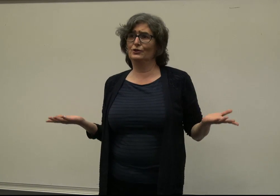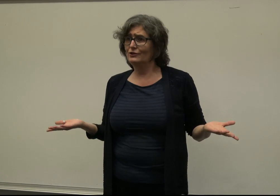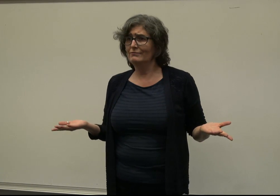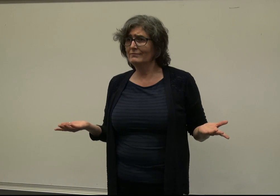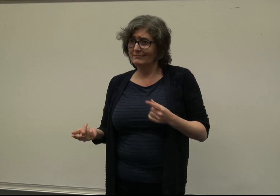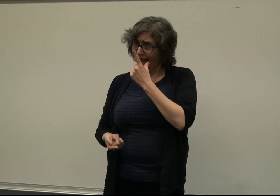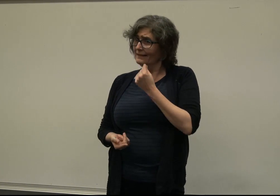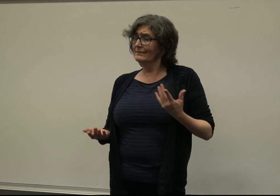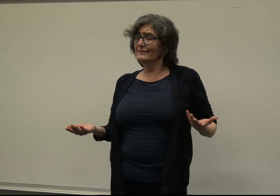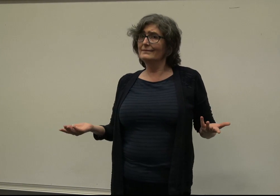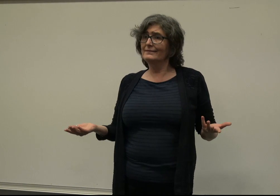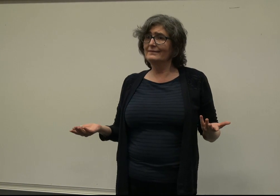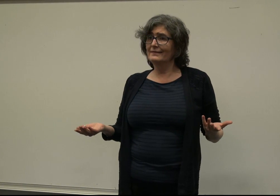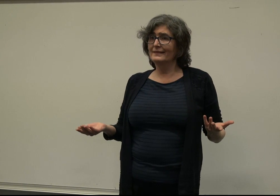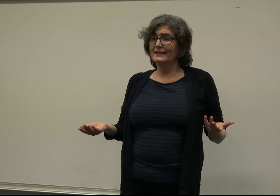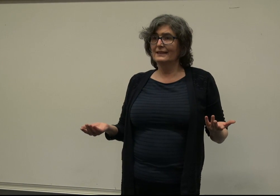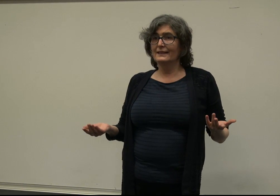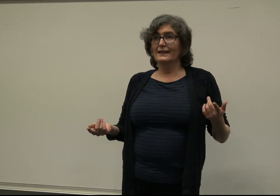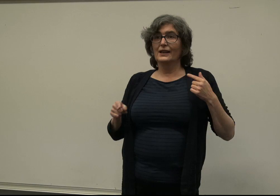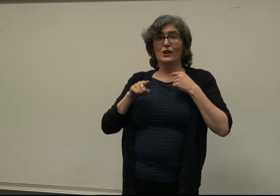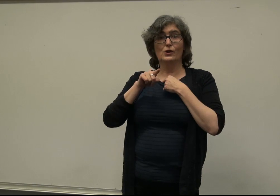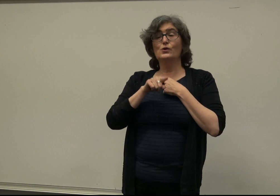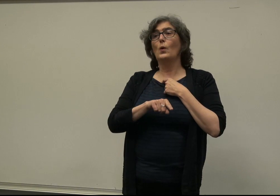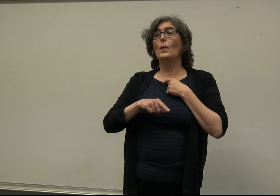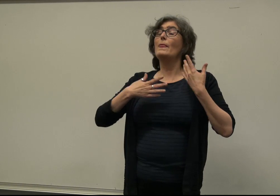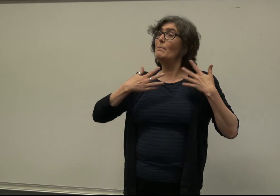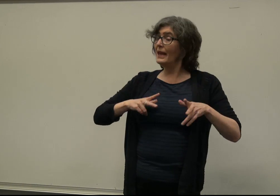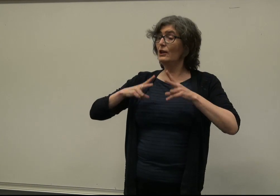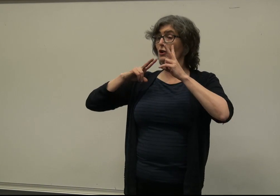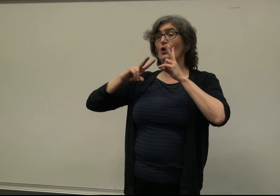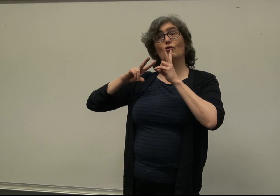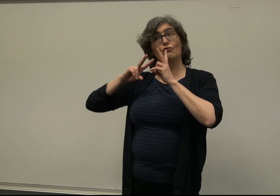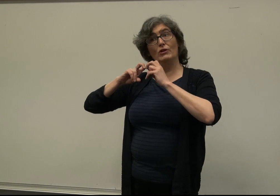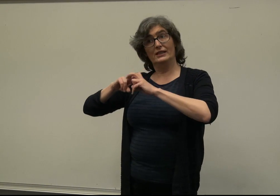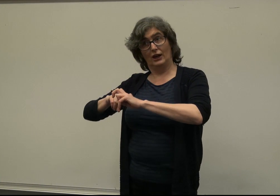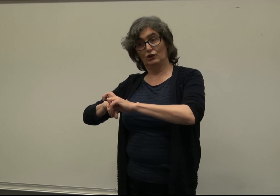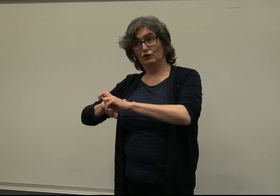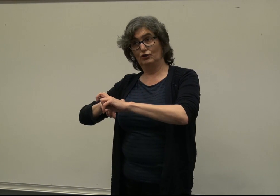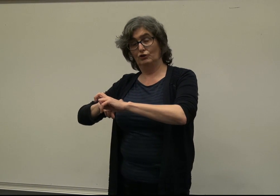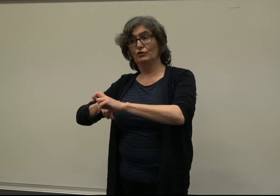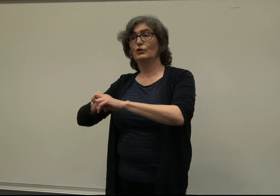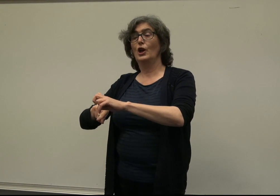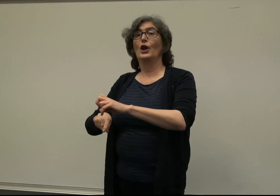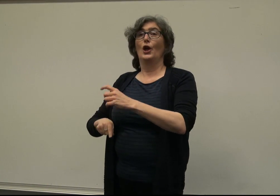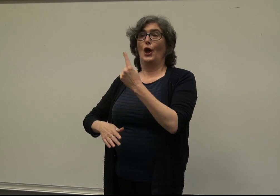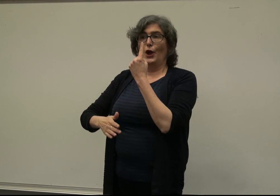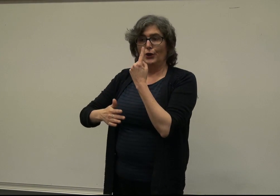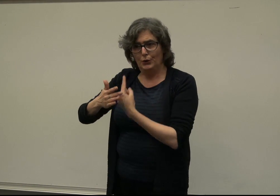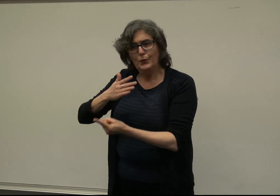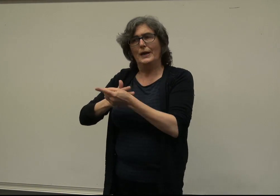done, let's remember, on unimodal bilinguals who have two spoken languages.